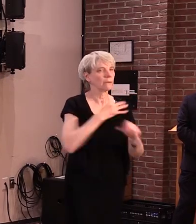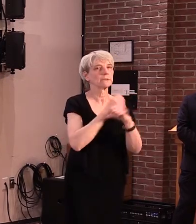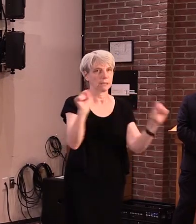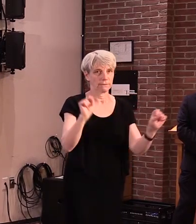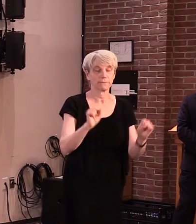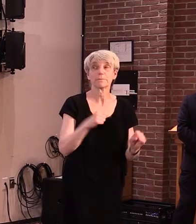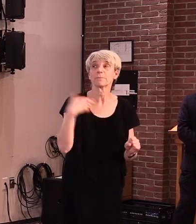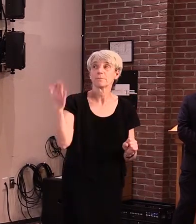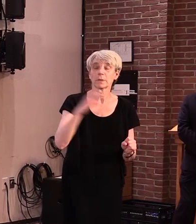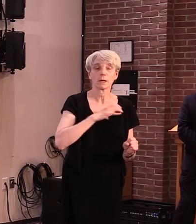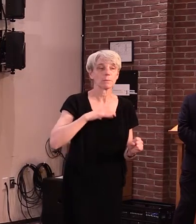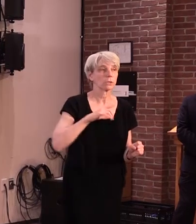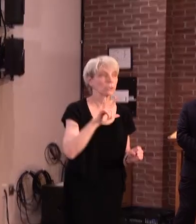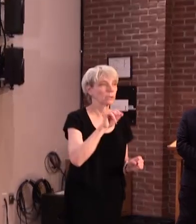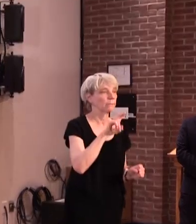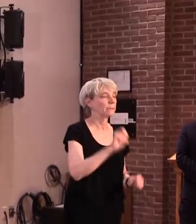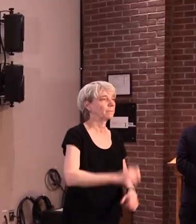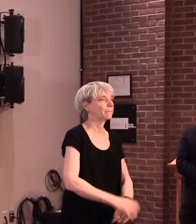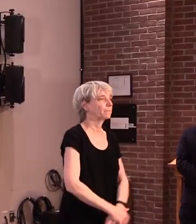Levine.